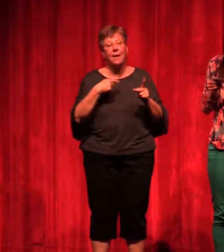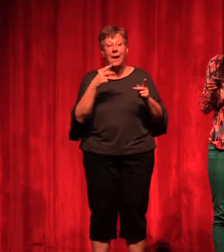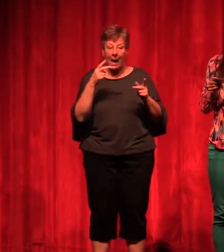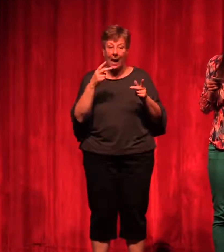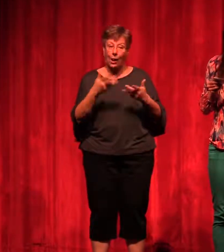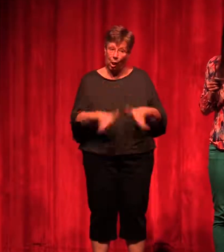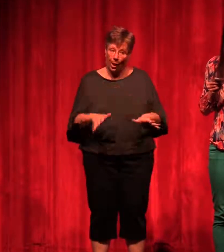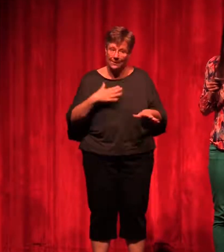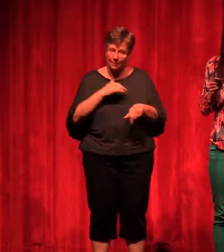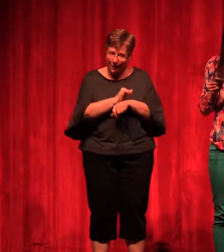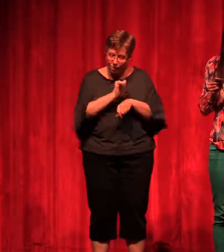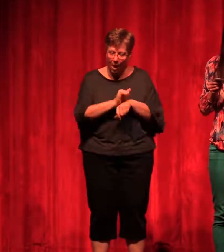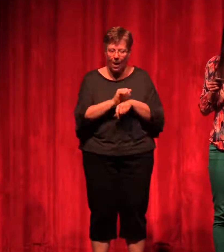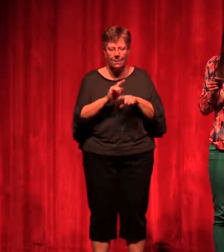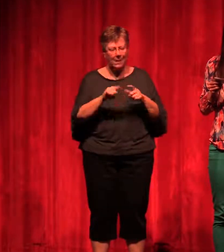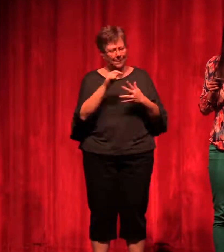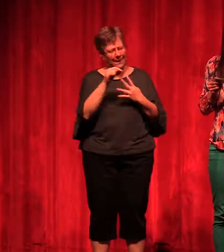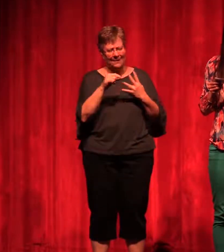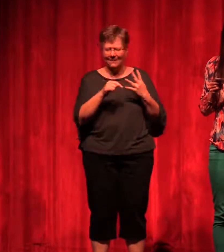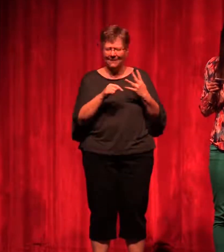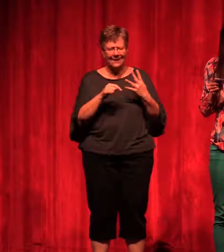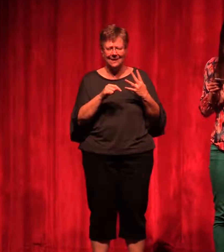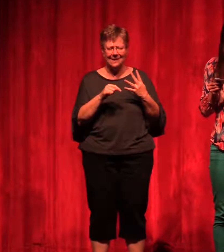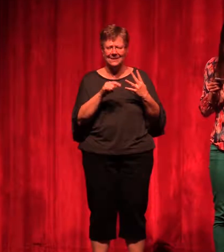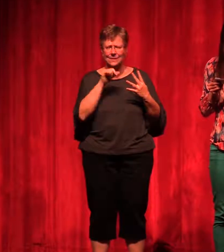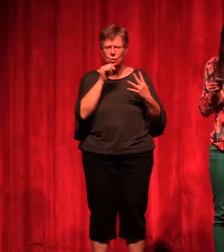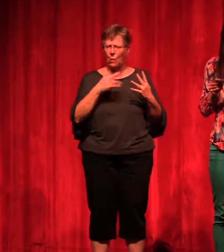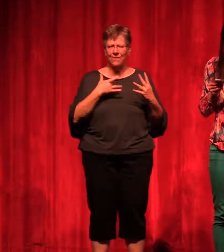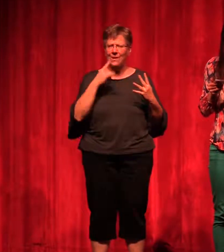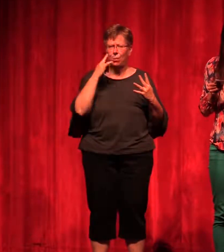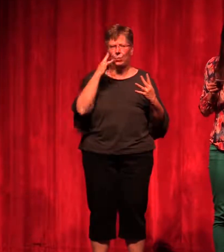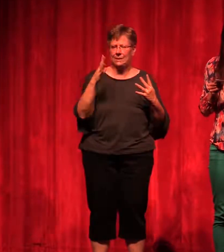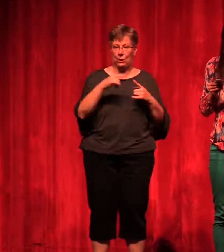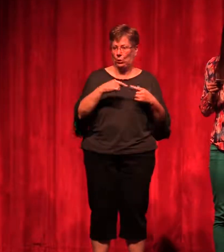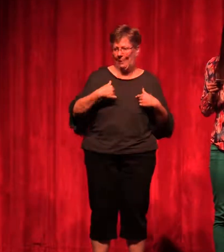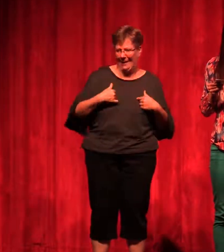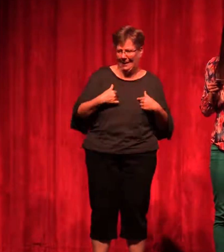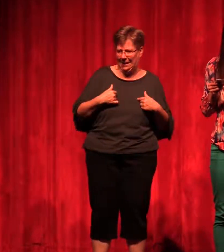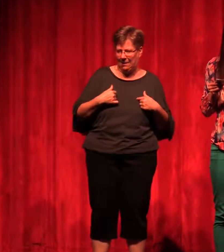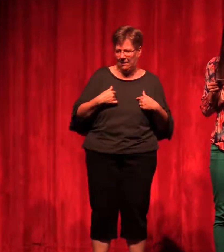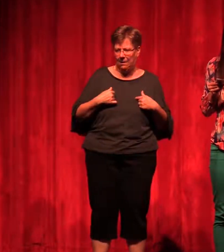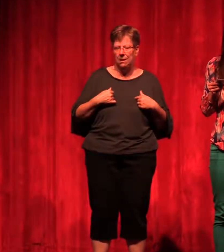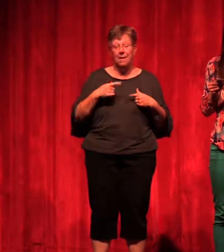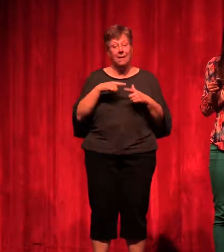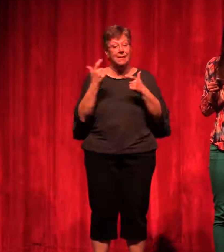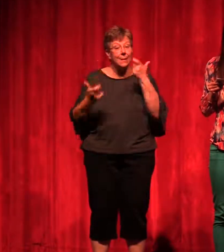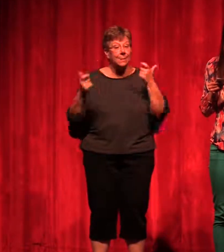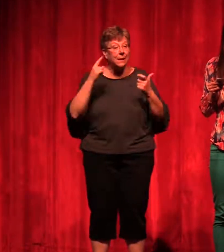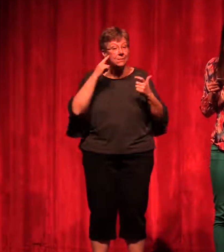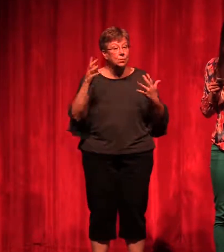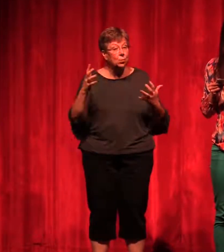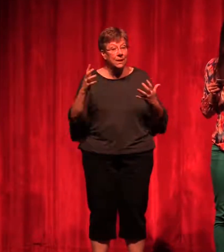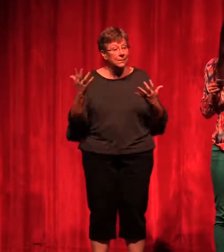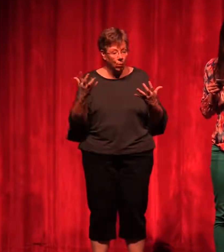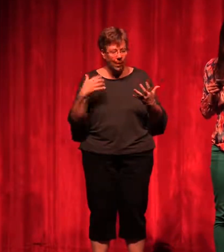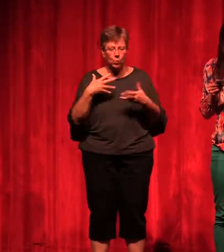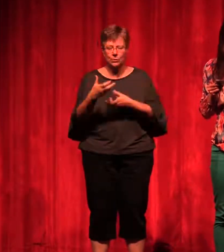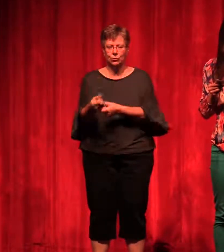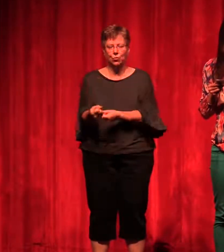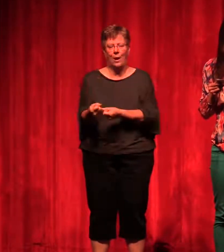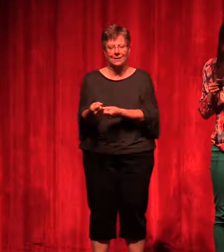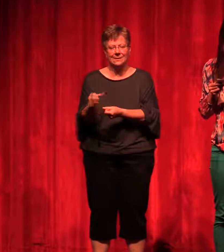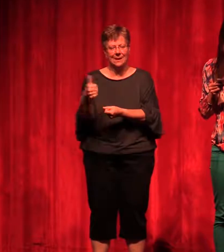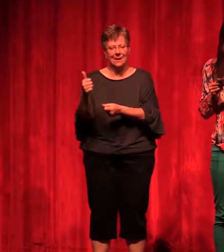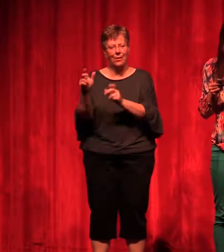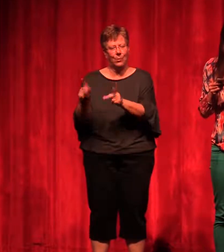it. But none of these felt or feel risky to me. The biggest risk I've taken is trusting another